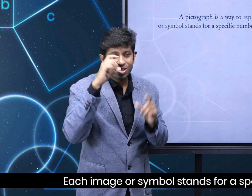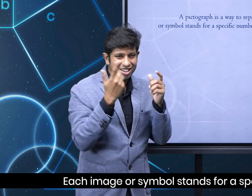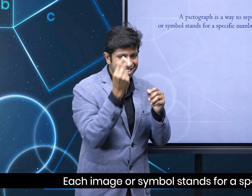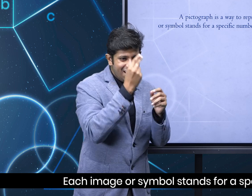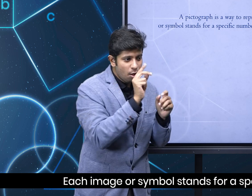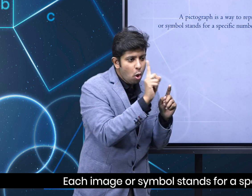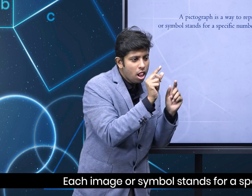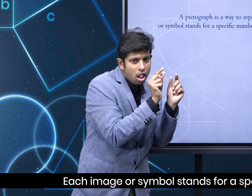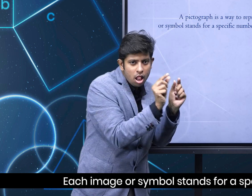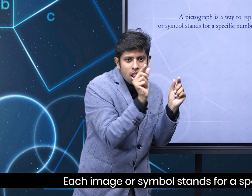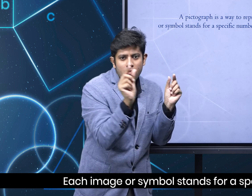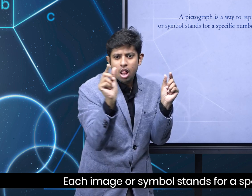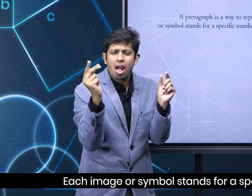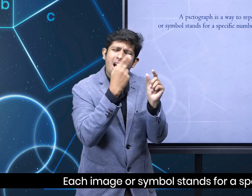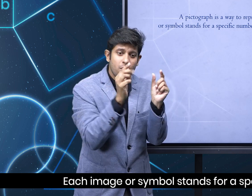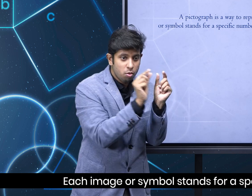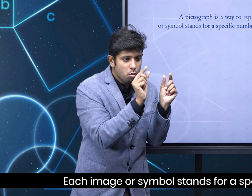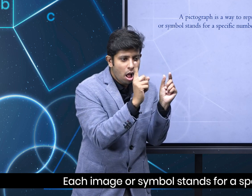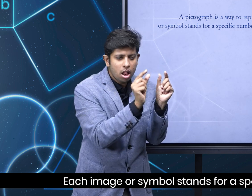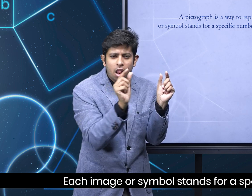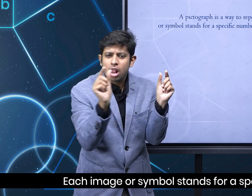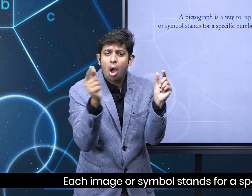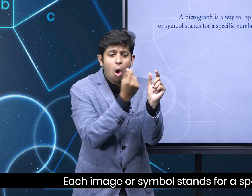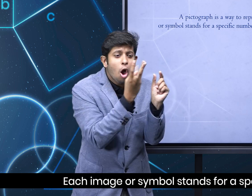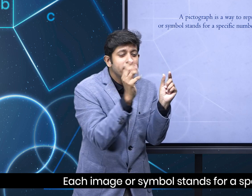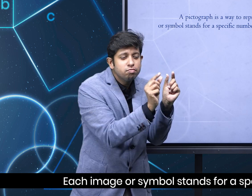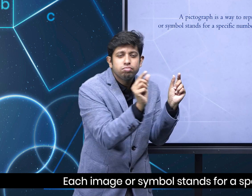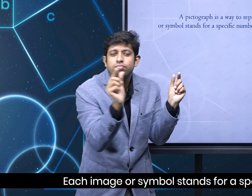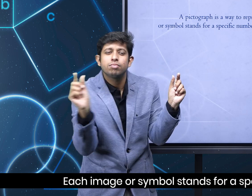Each image or symbol stands for a specific number of items.